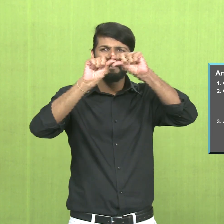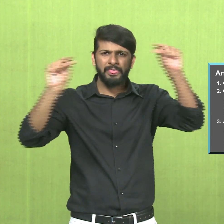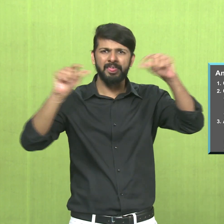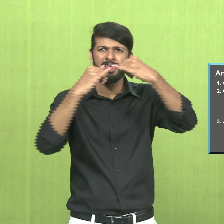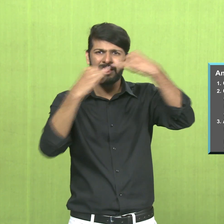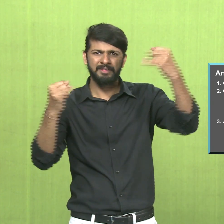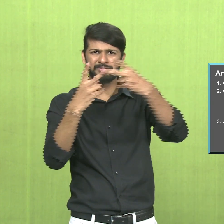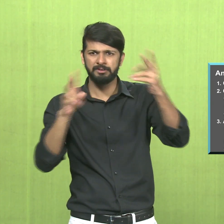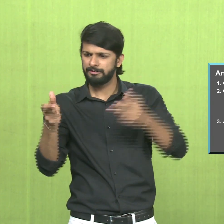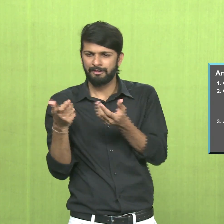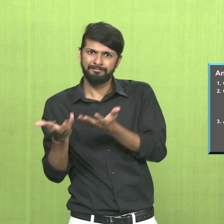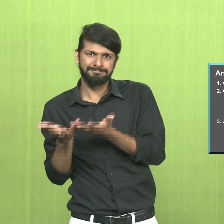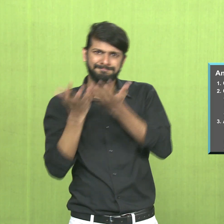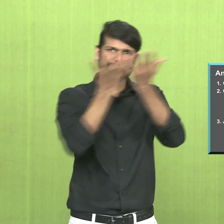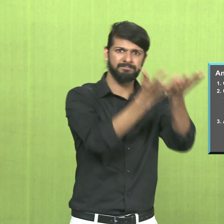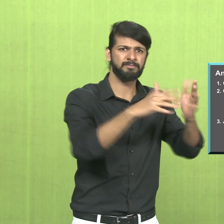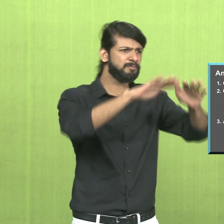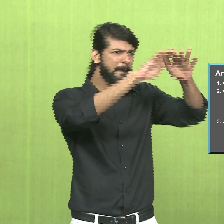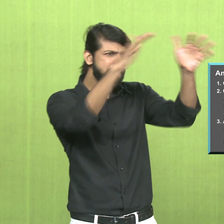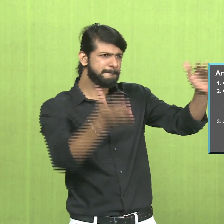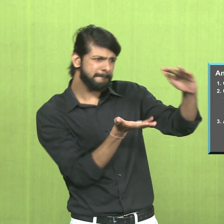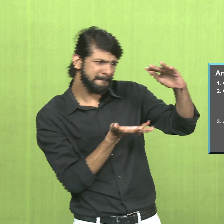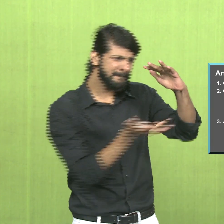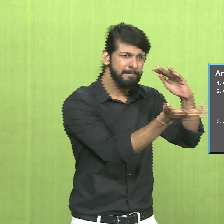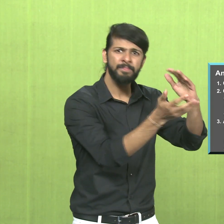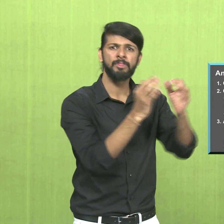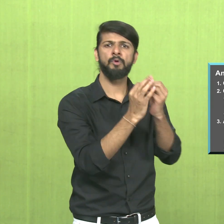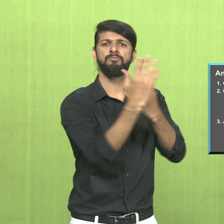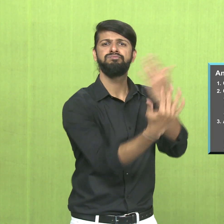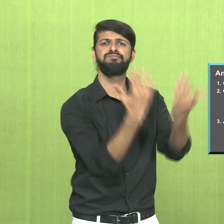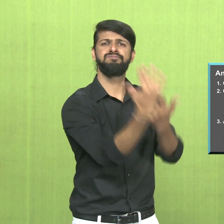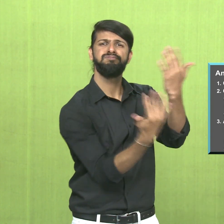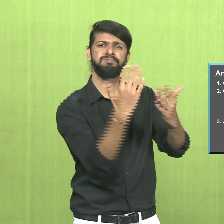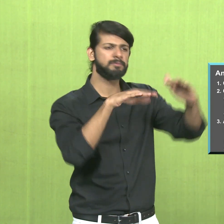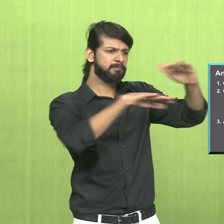vines, grapevine, bamboo and these kind of items in a kiln without air.